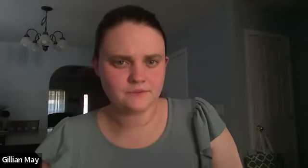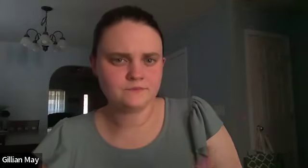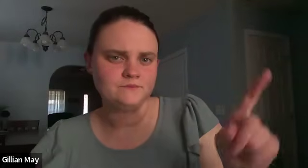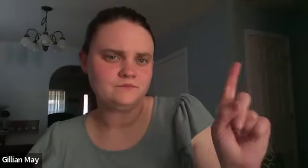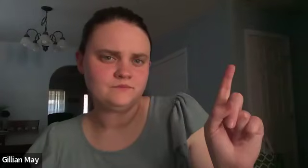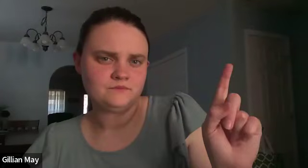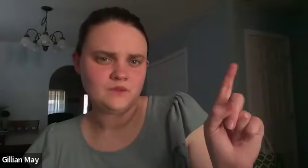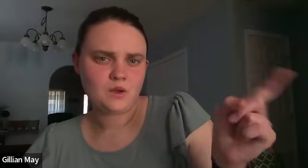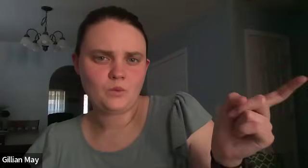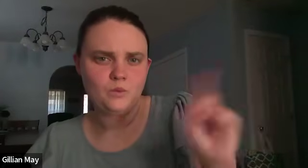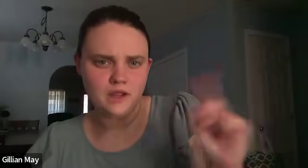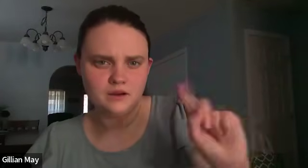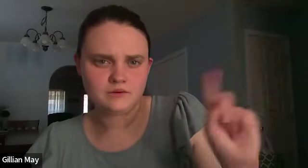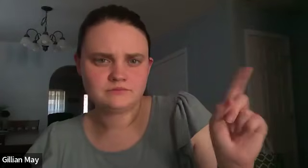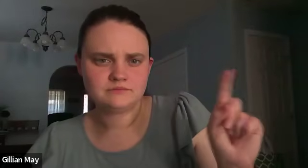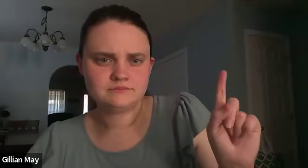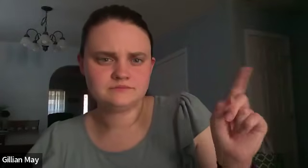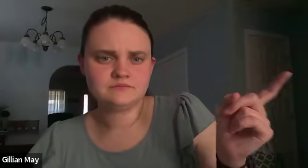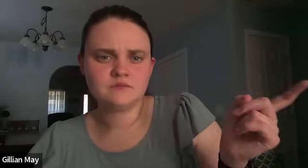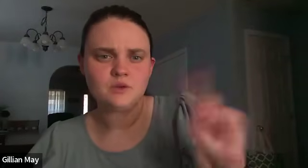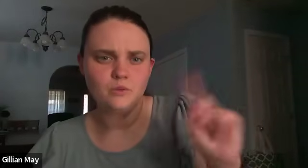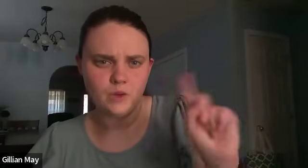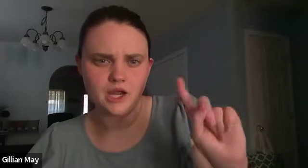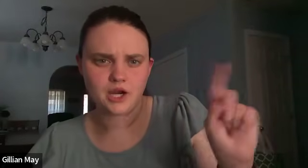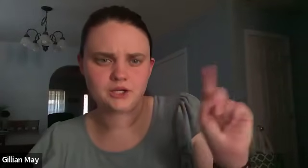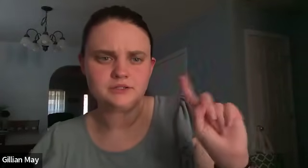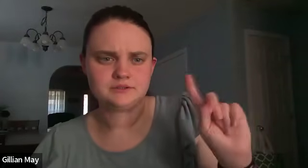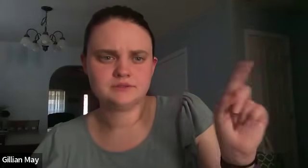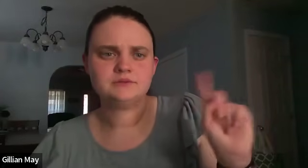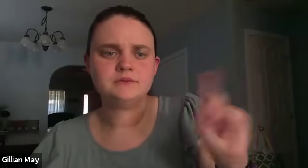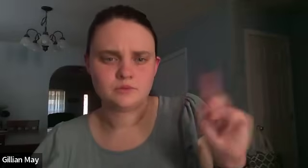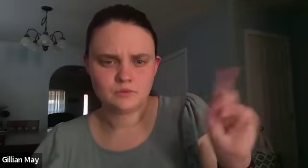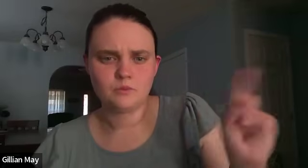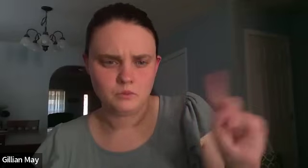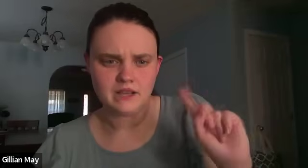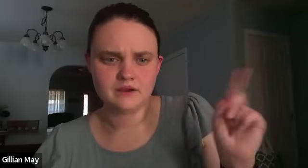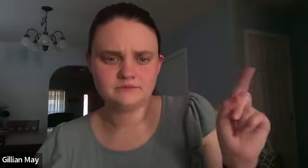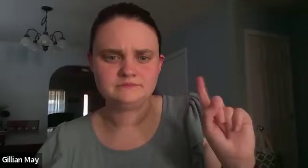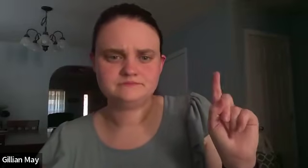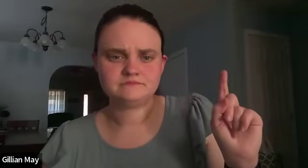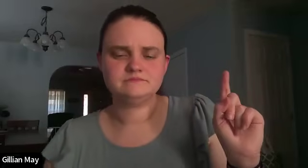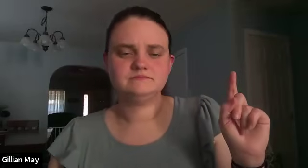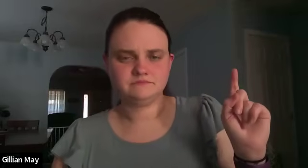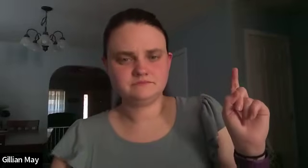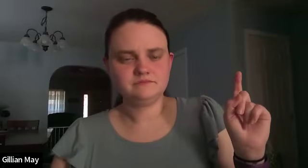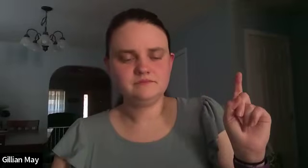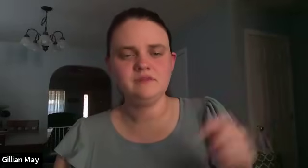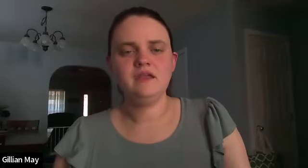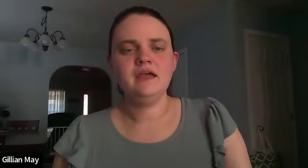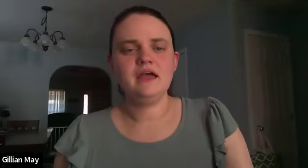Where? Where? Where? Where? Mm-hmm.